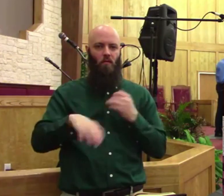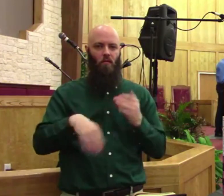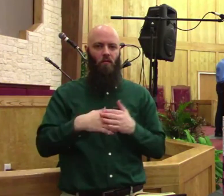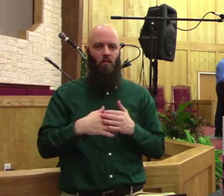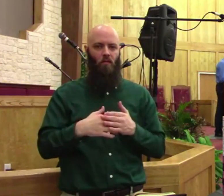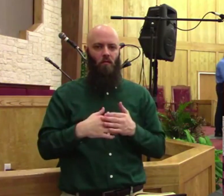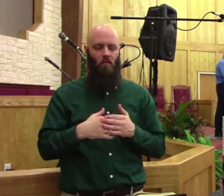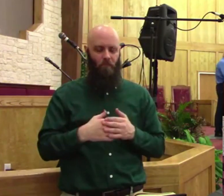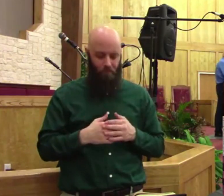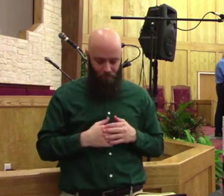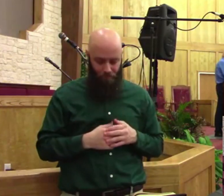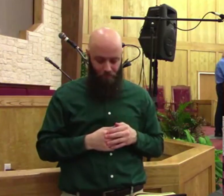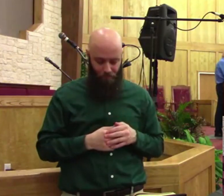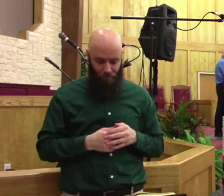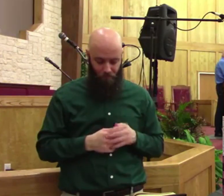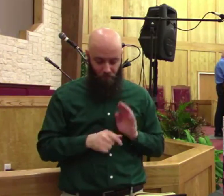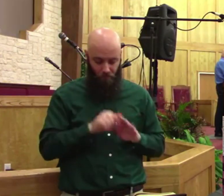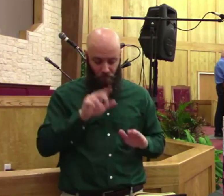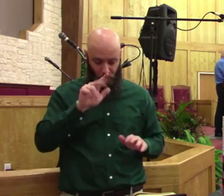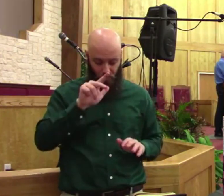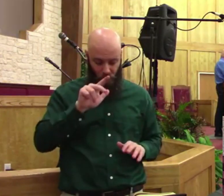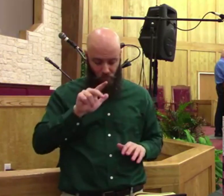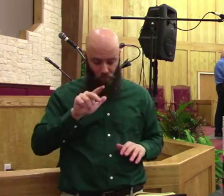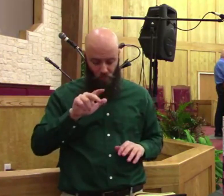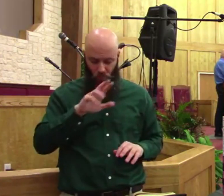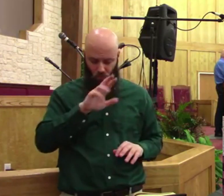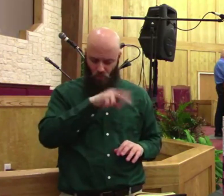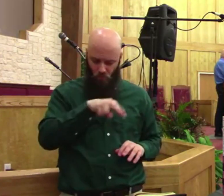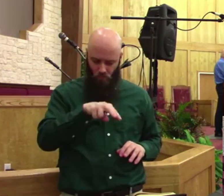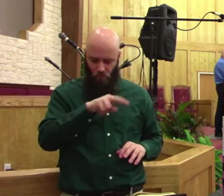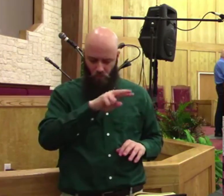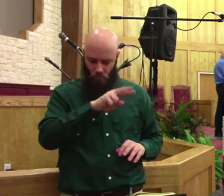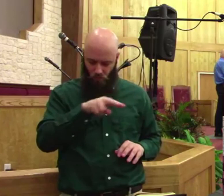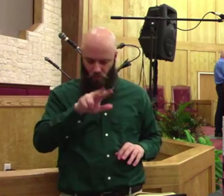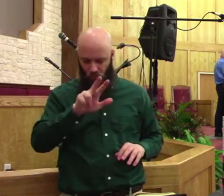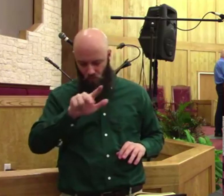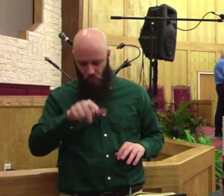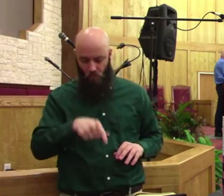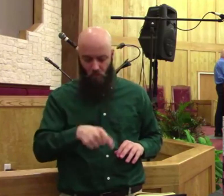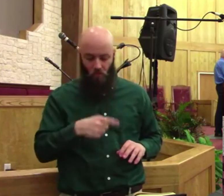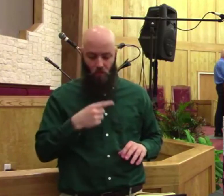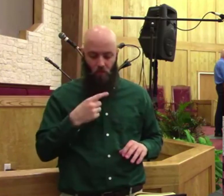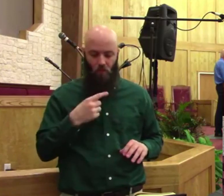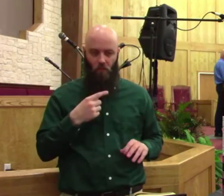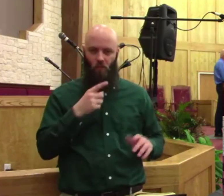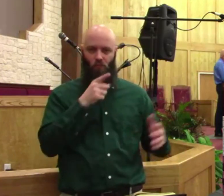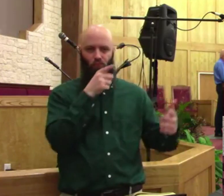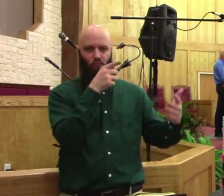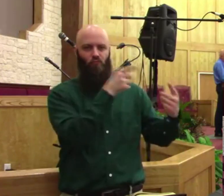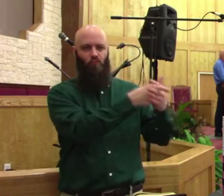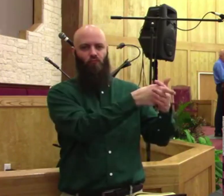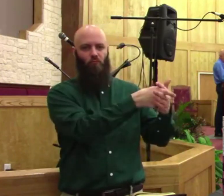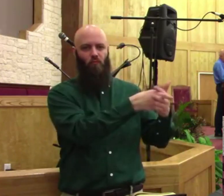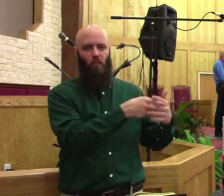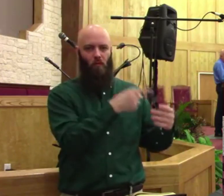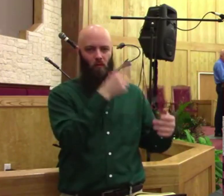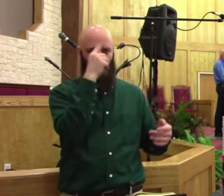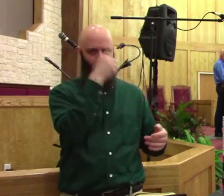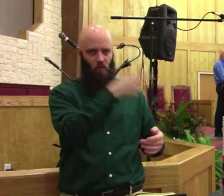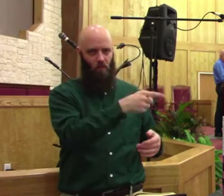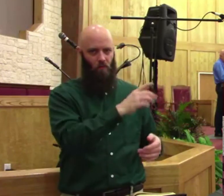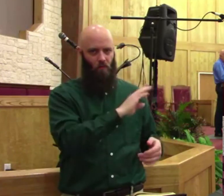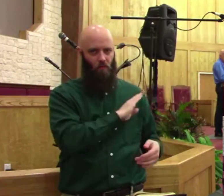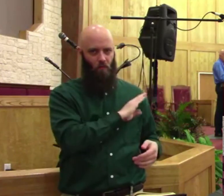And then verse 22 and 23, it's driven home how personal this story is going to be for